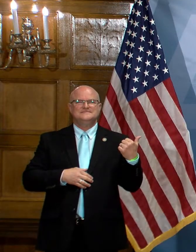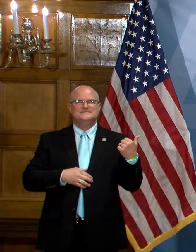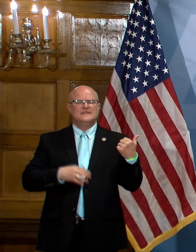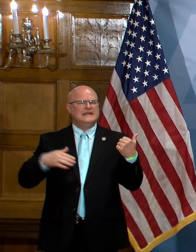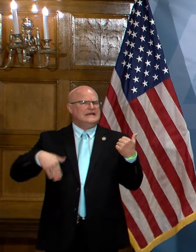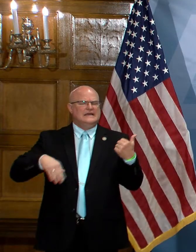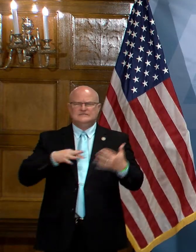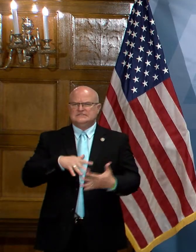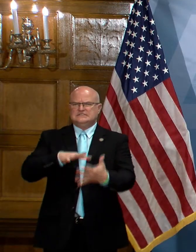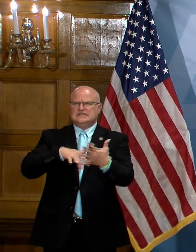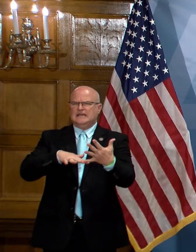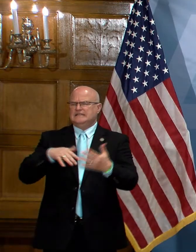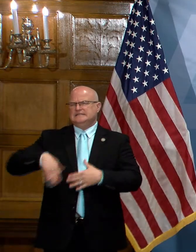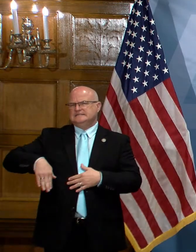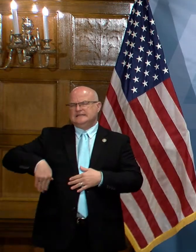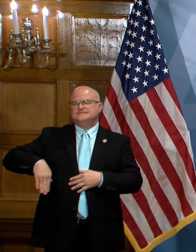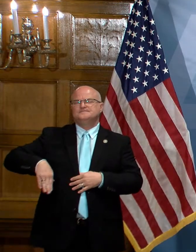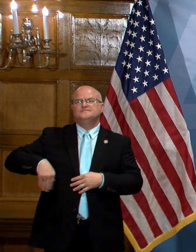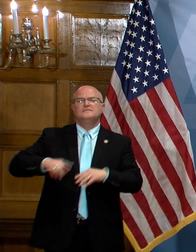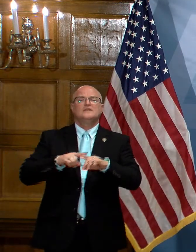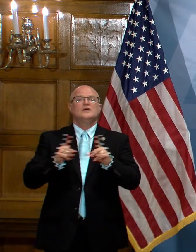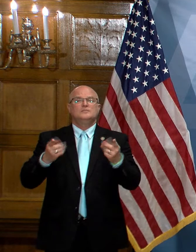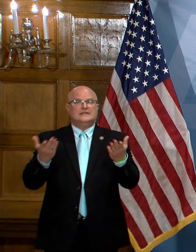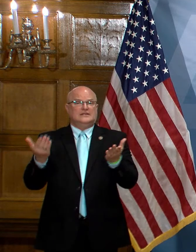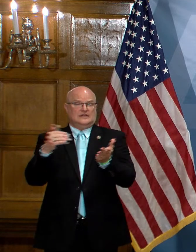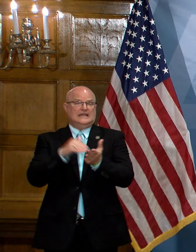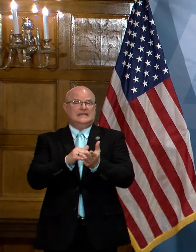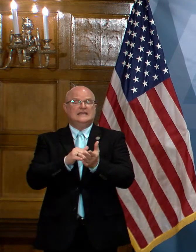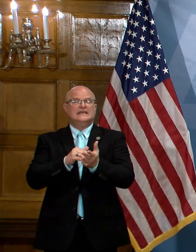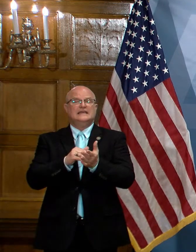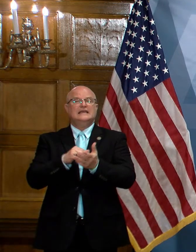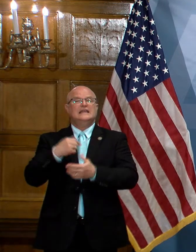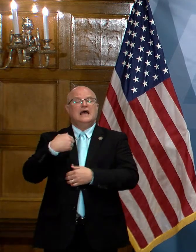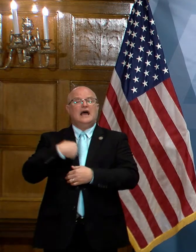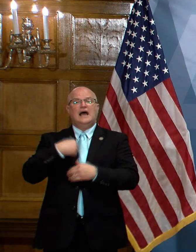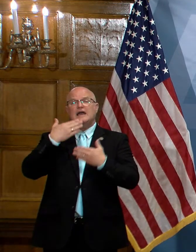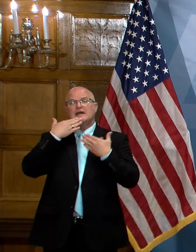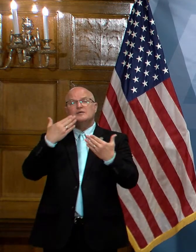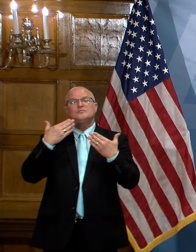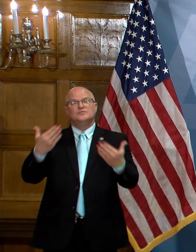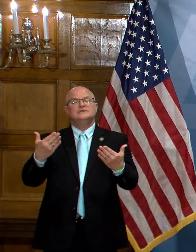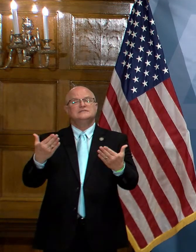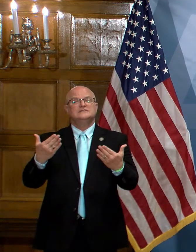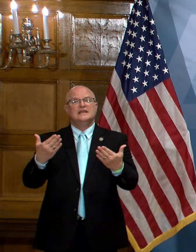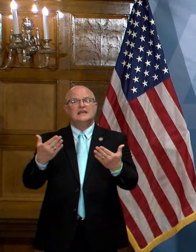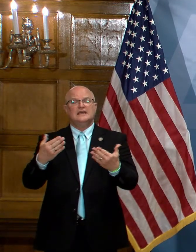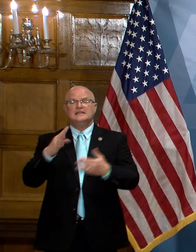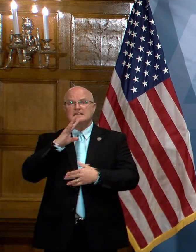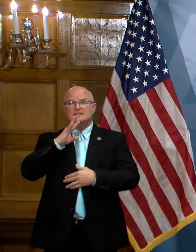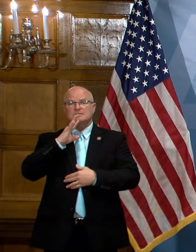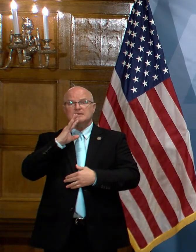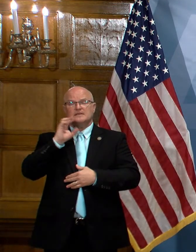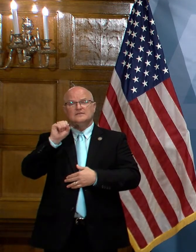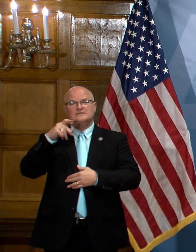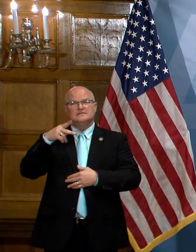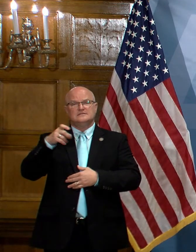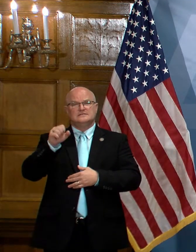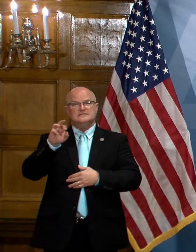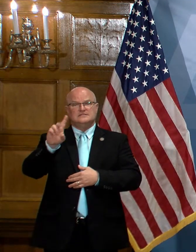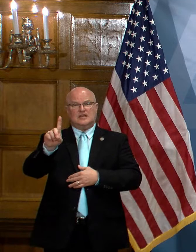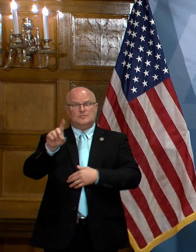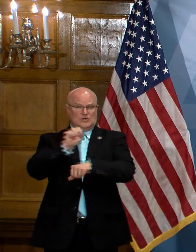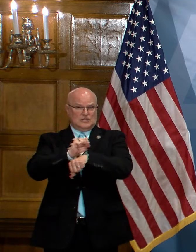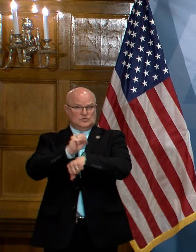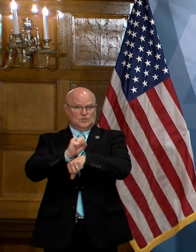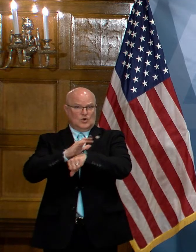I haven't studied it completely, but here again, I appreciate Speaker Shepard and his work